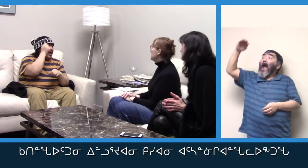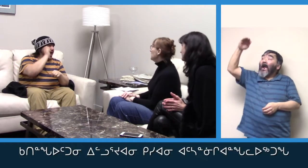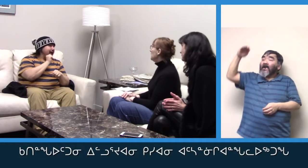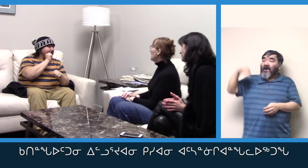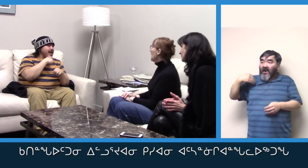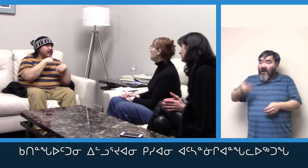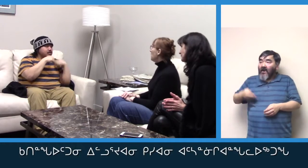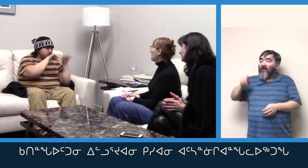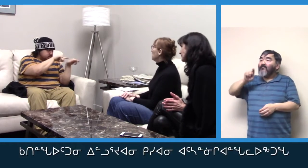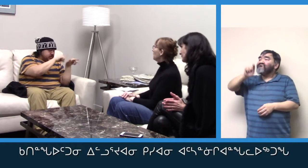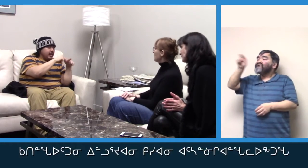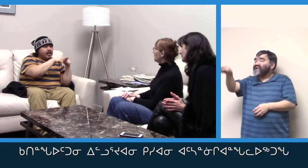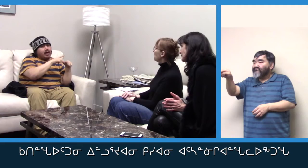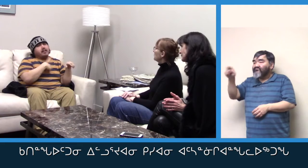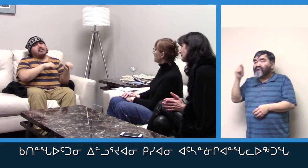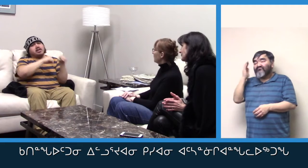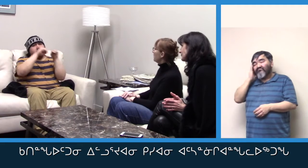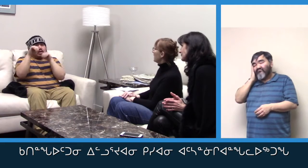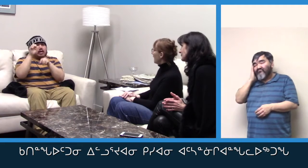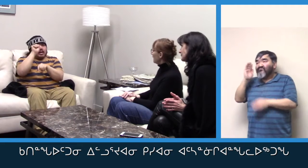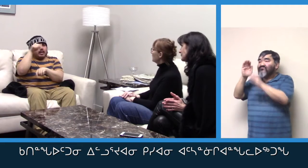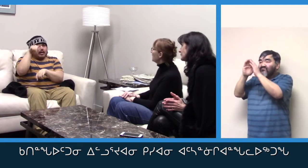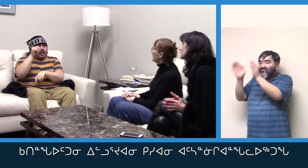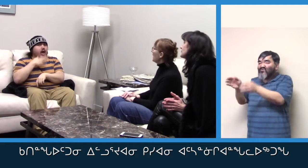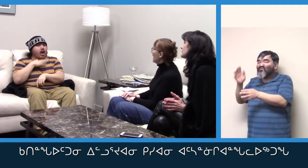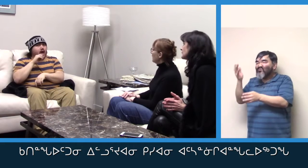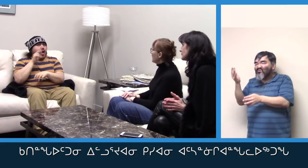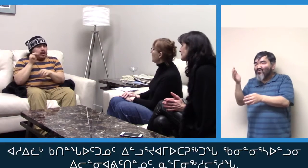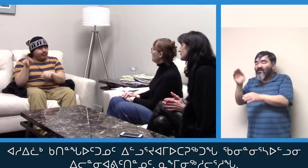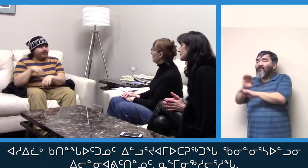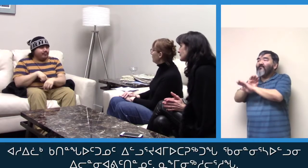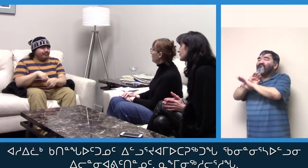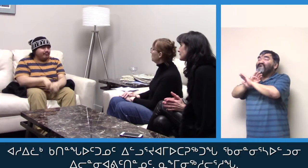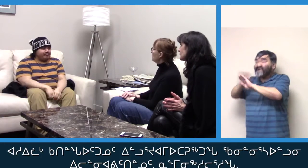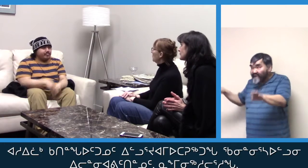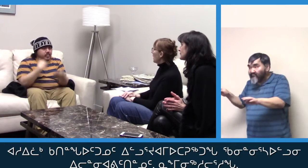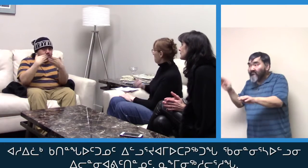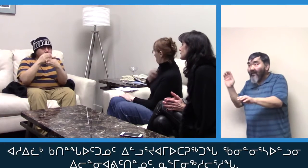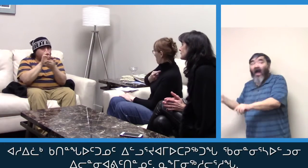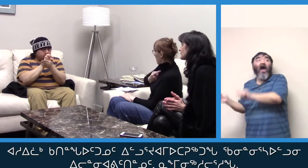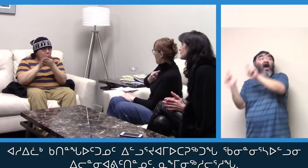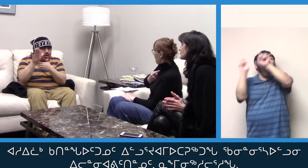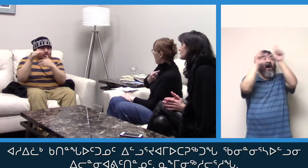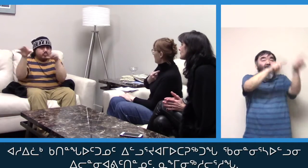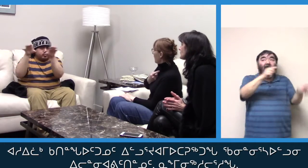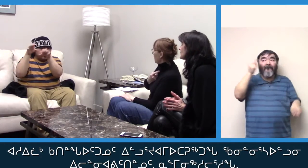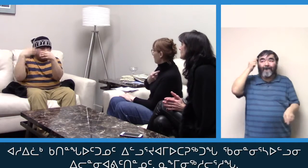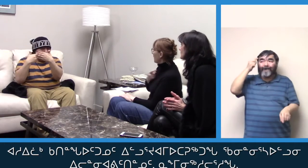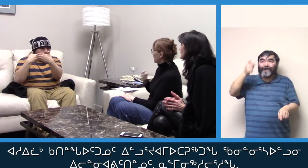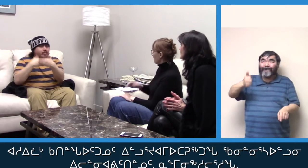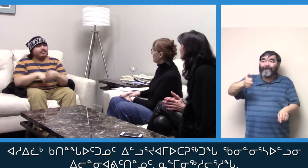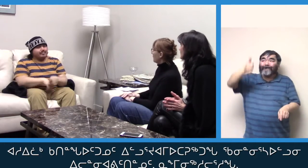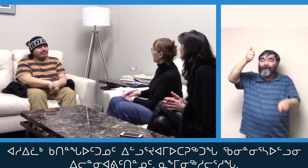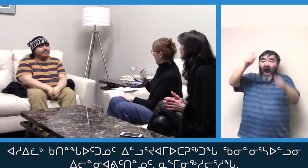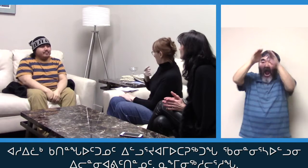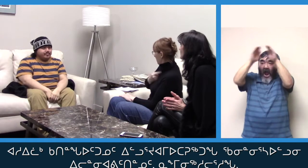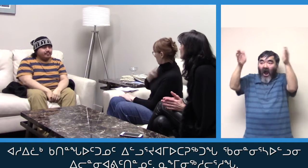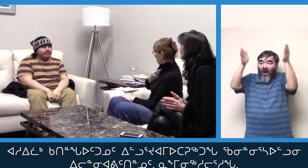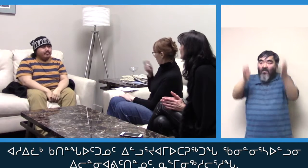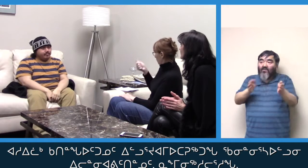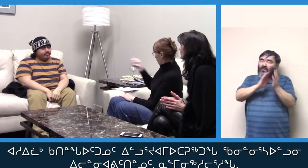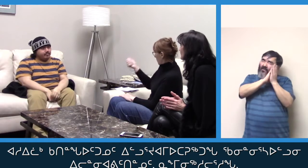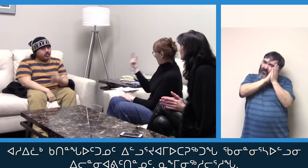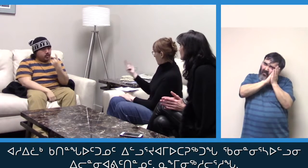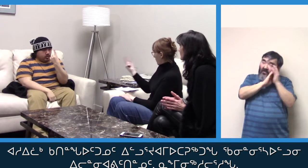Well, I was in an apartment. First I stayed with my aunt, and then I moved to an apartment that's close to the